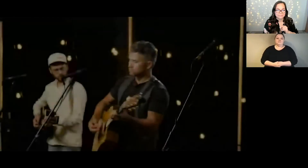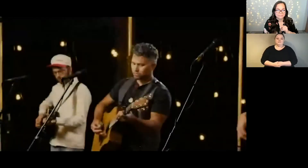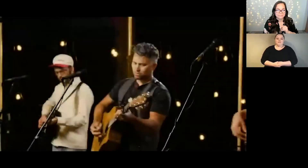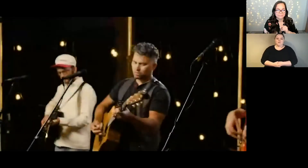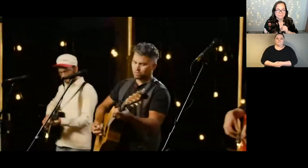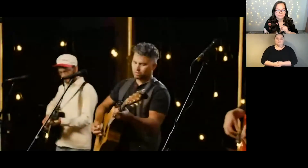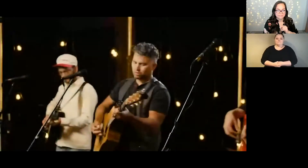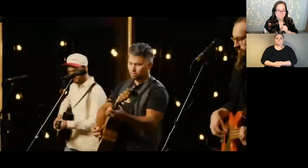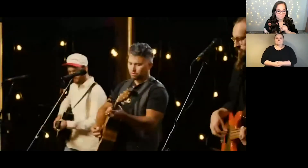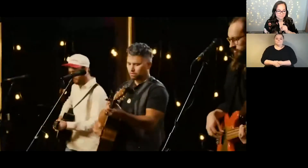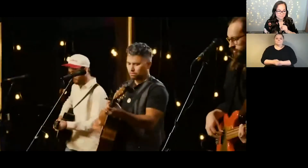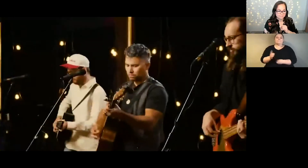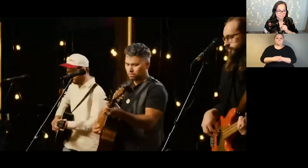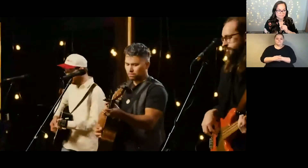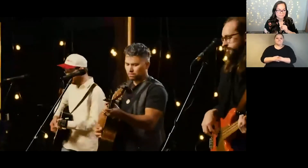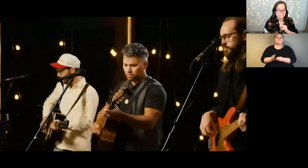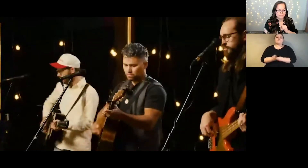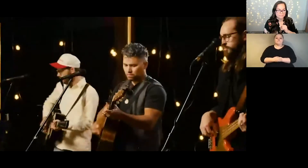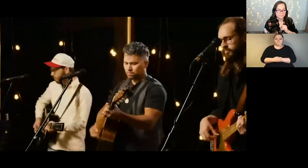2, 3.